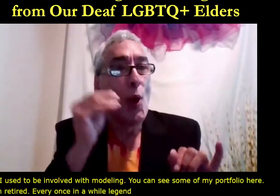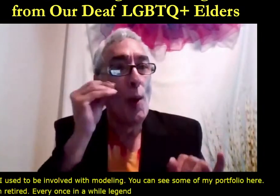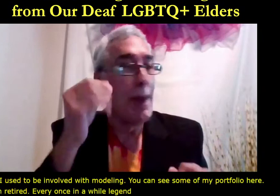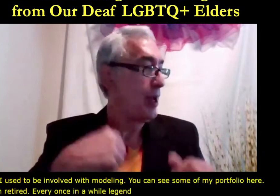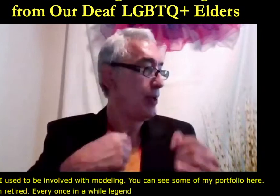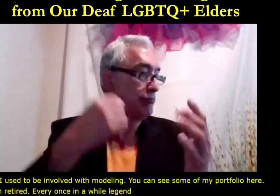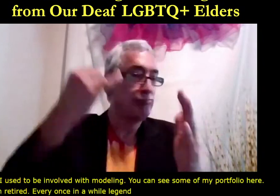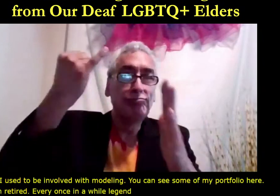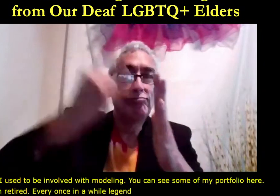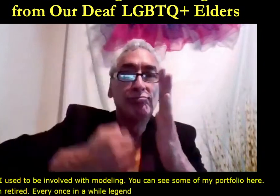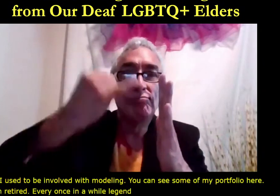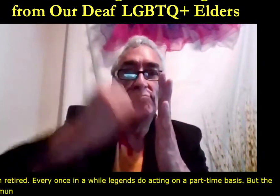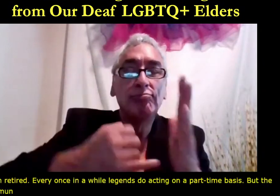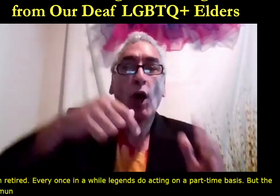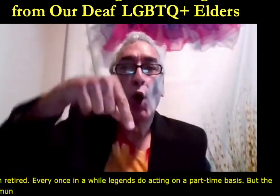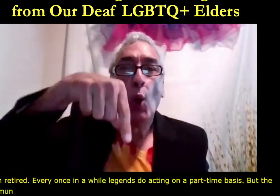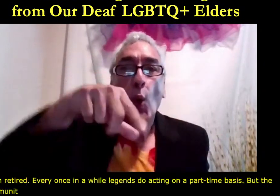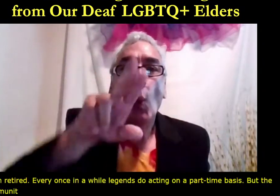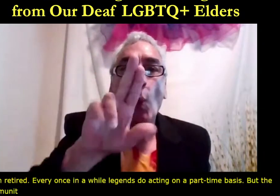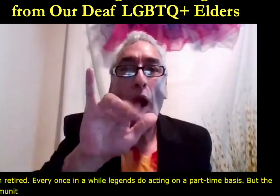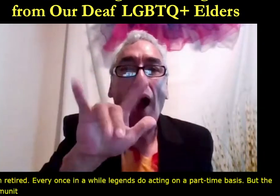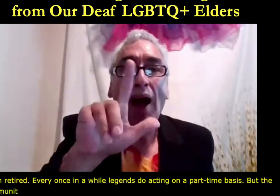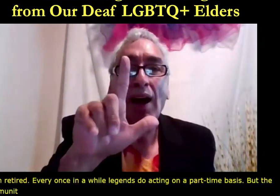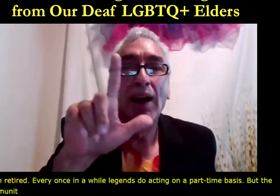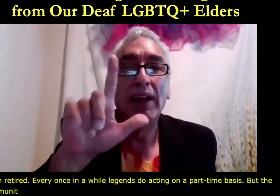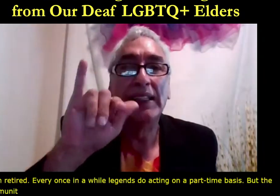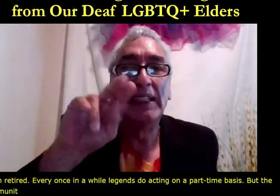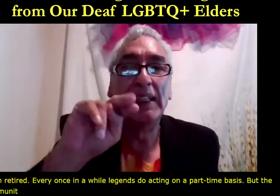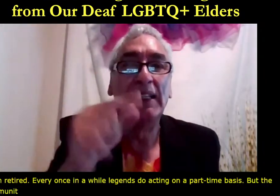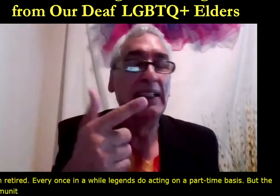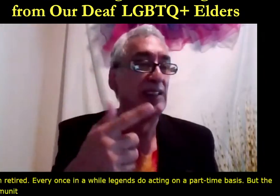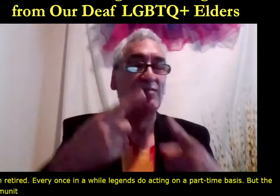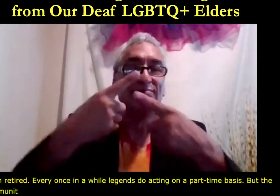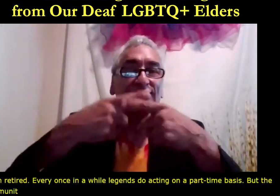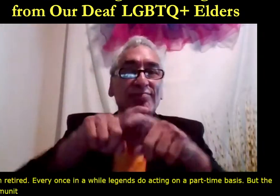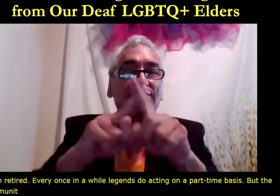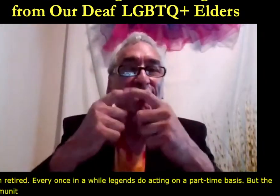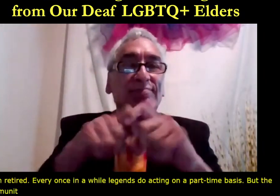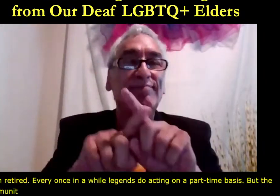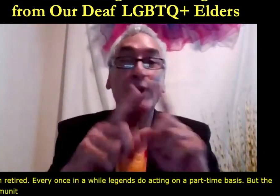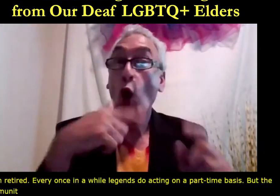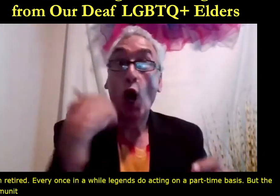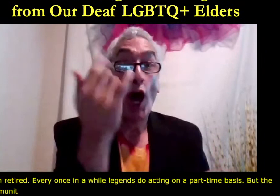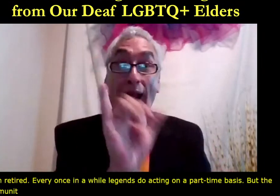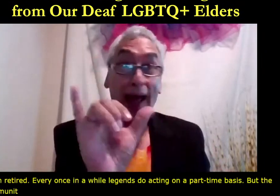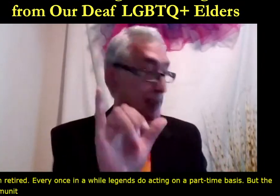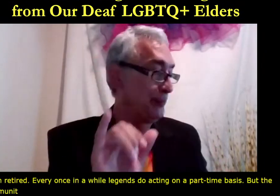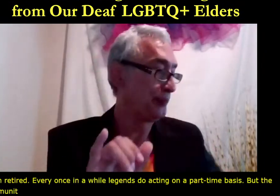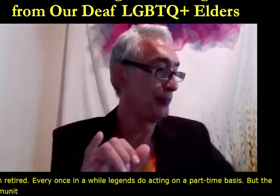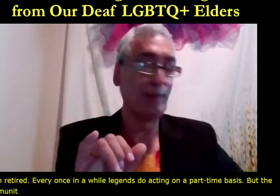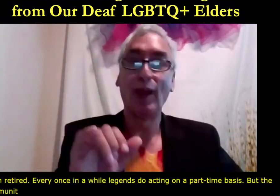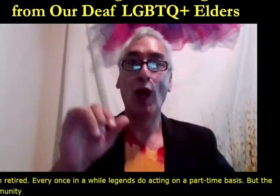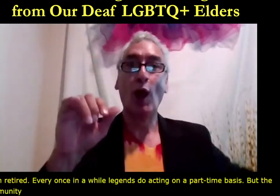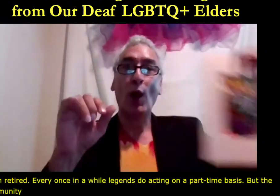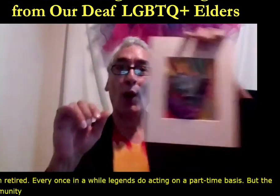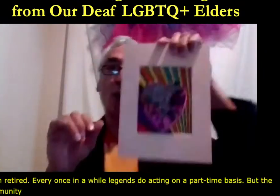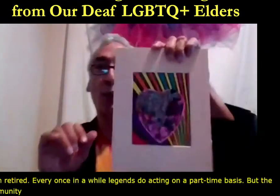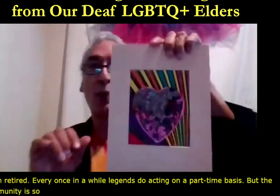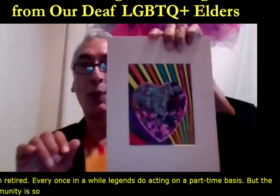different um people are you know i so i stay home i i do a lot of quilting crocheting